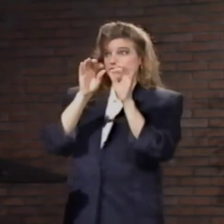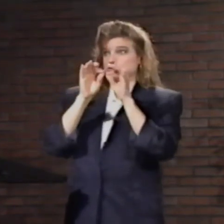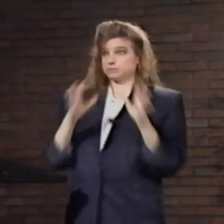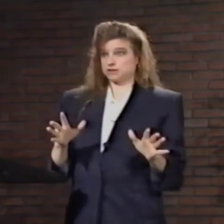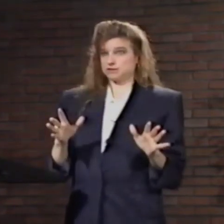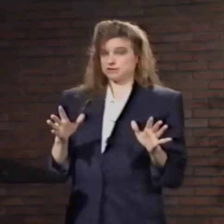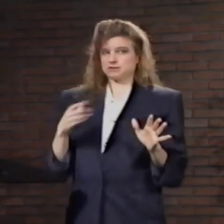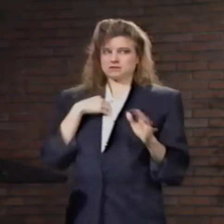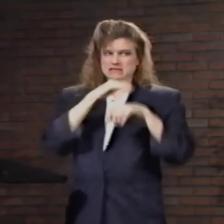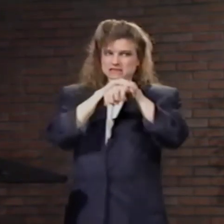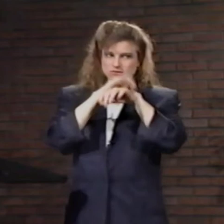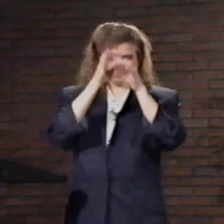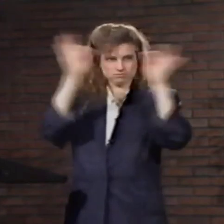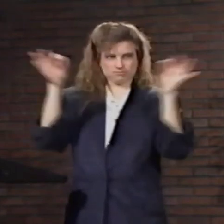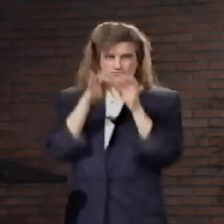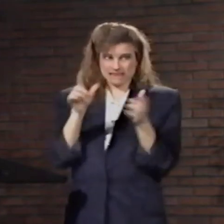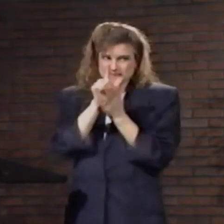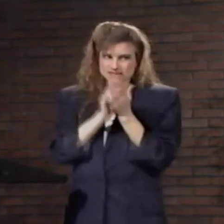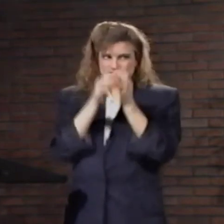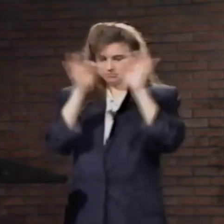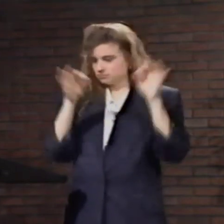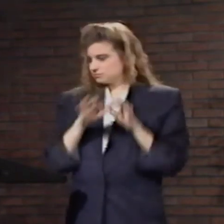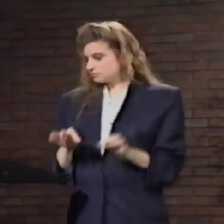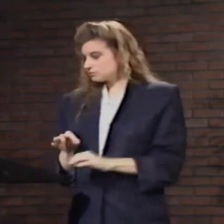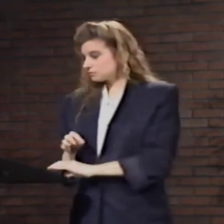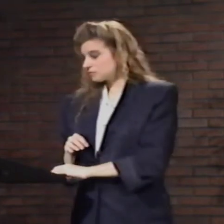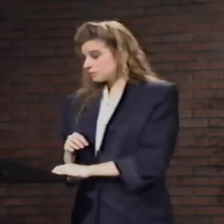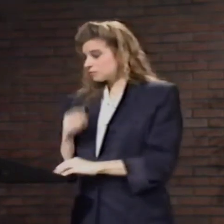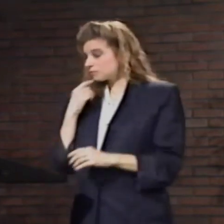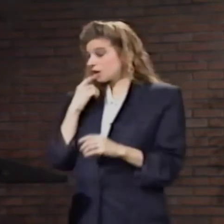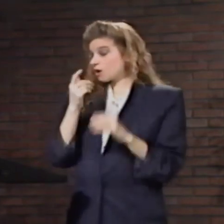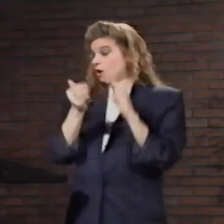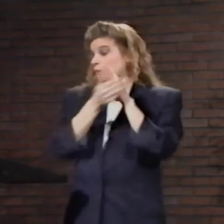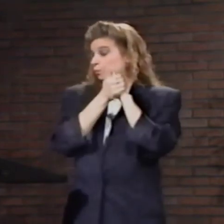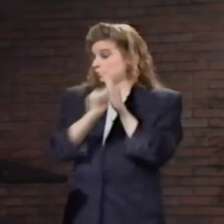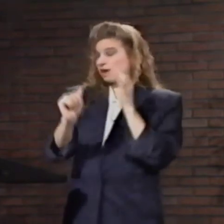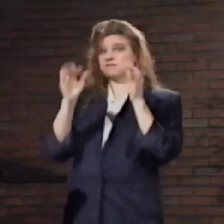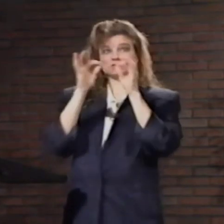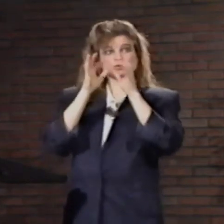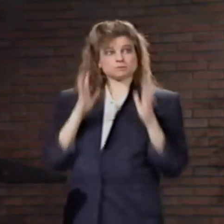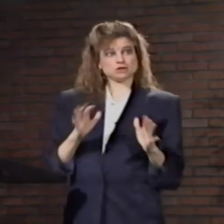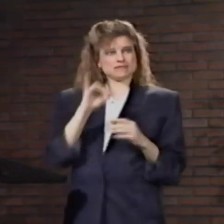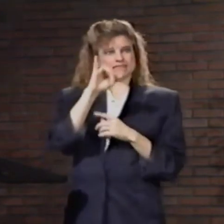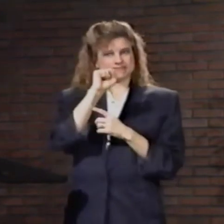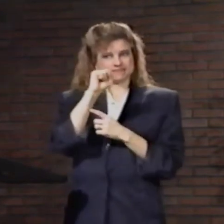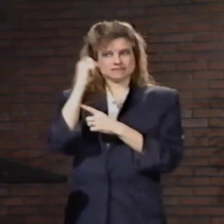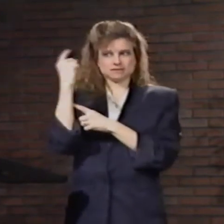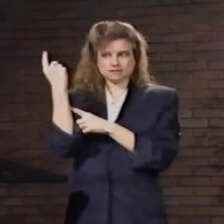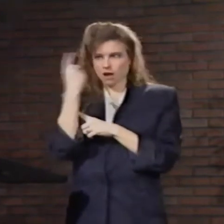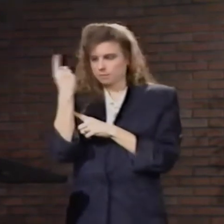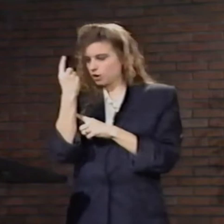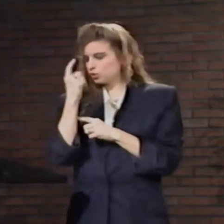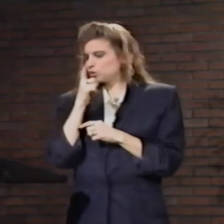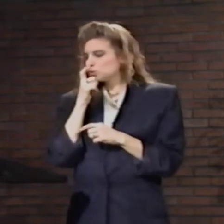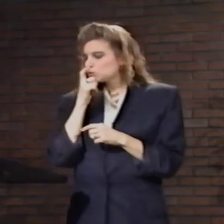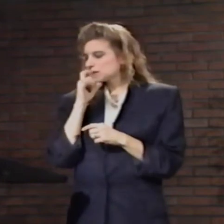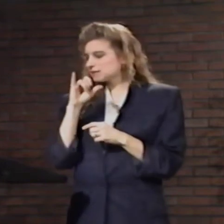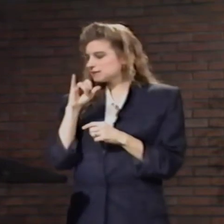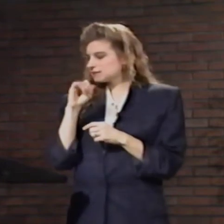Their definition says, and I'll be using the English legal terms for this, it says, a qualified